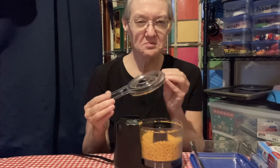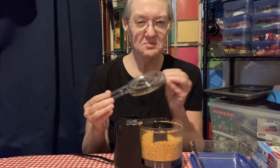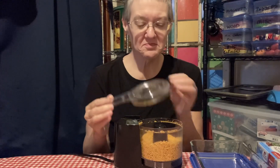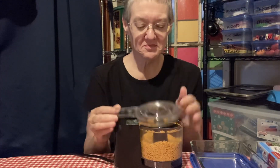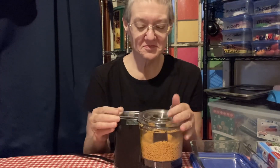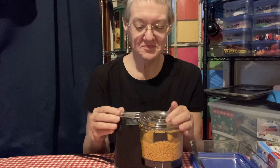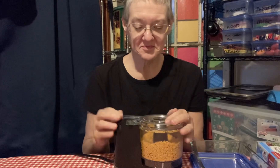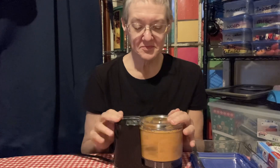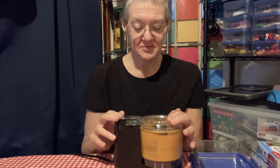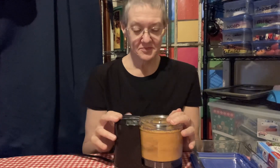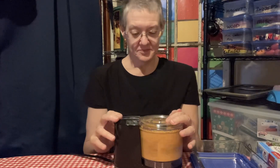Yeah, it needs a little bit more time.